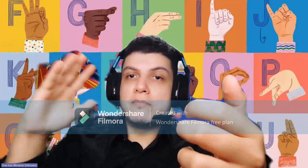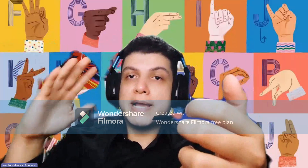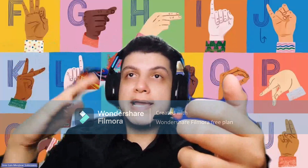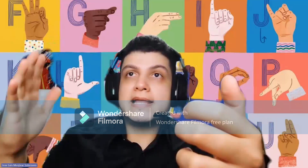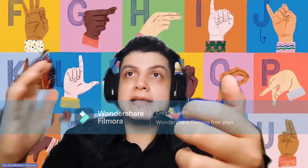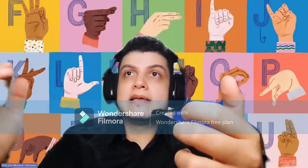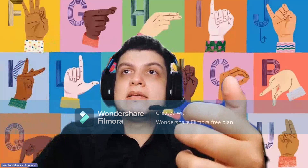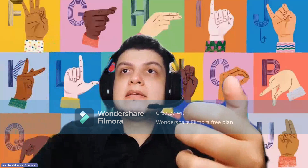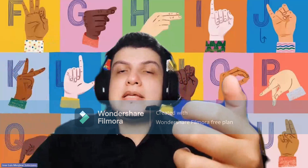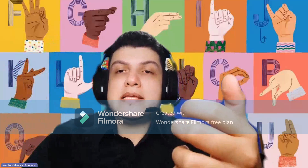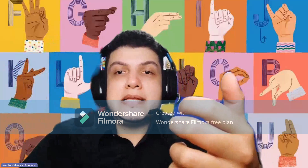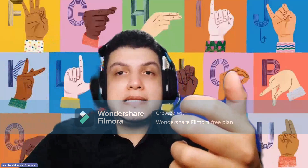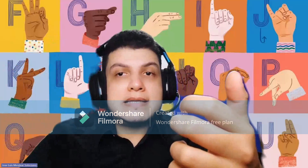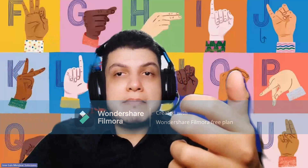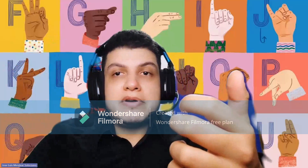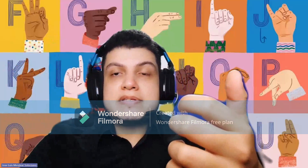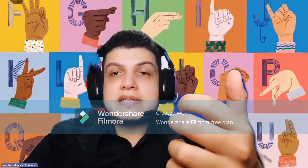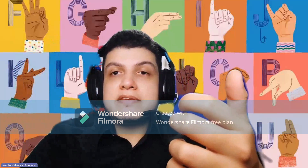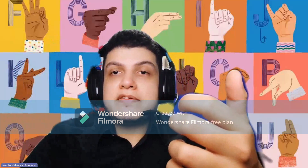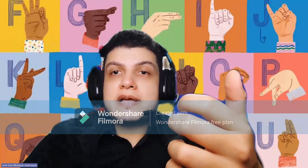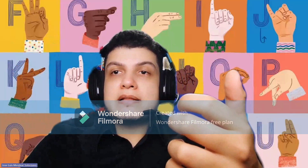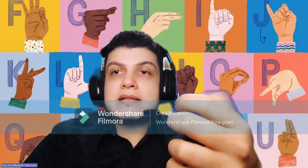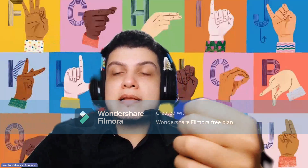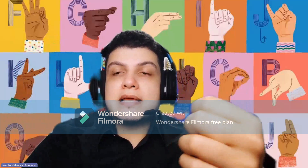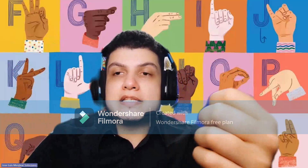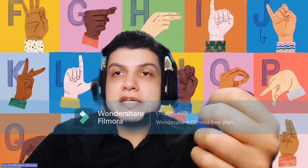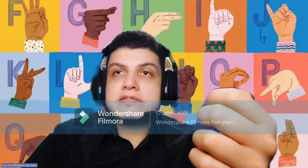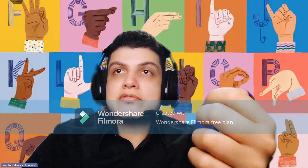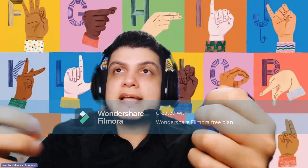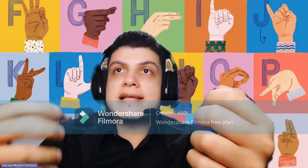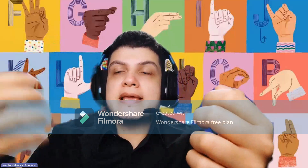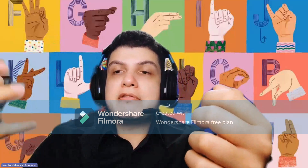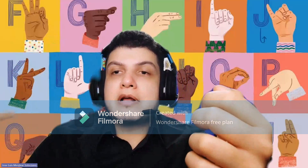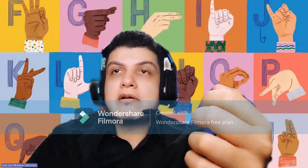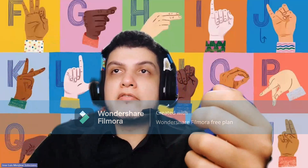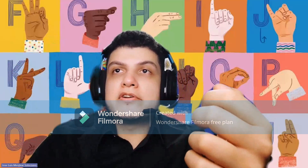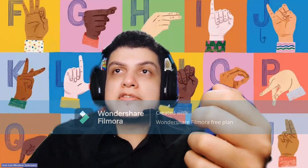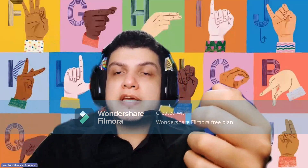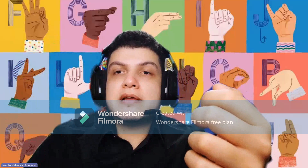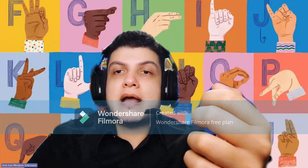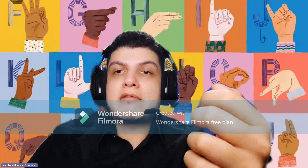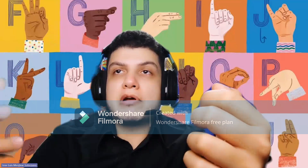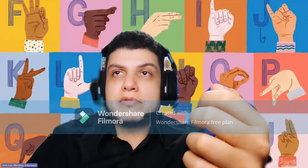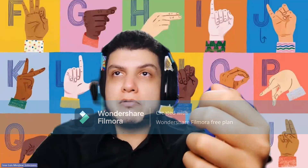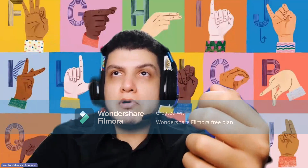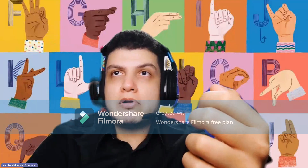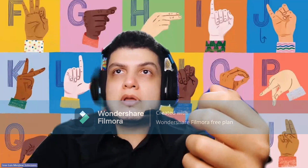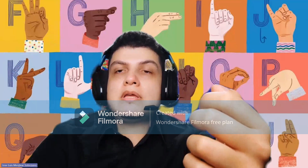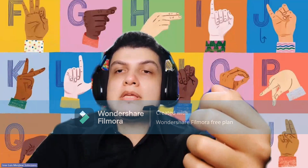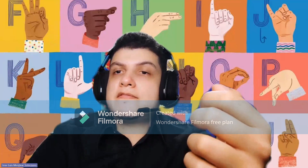my hand. It is a very significant gesture that everyone understands around the world. If